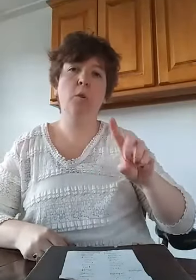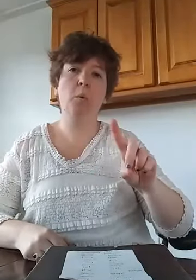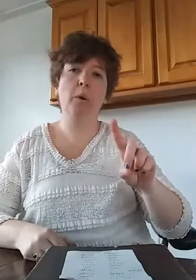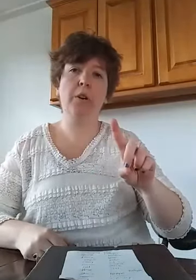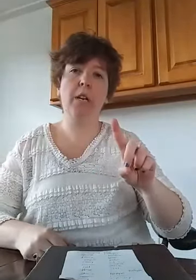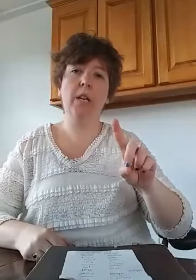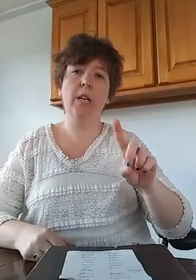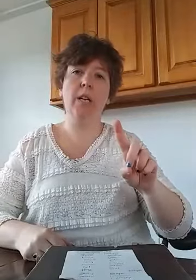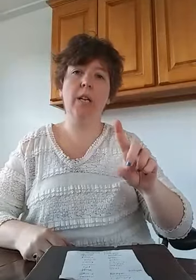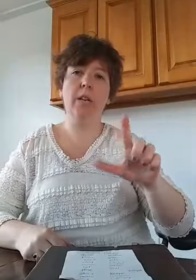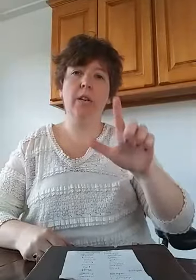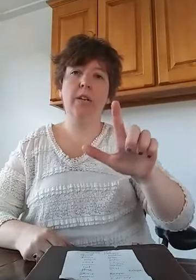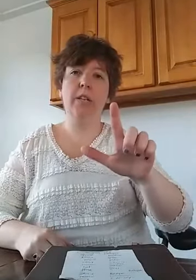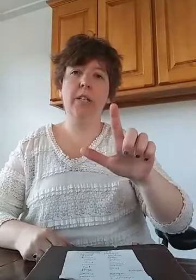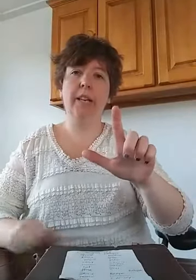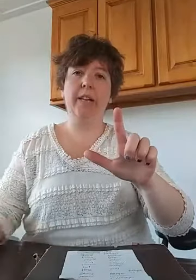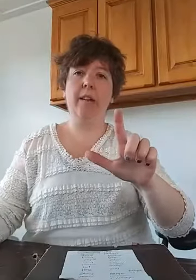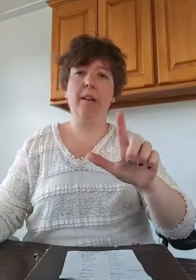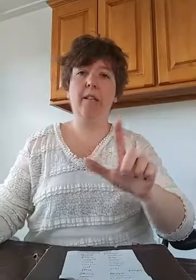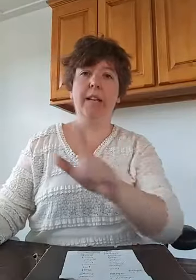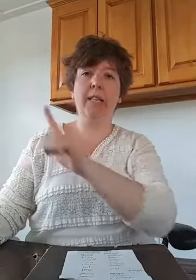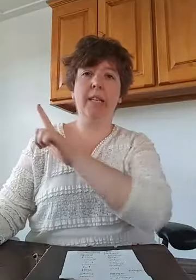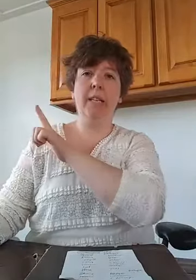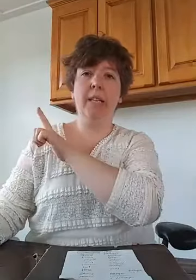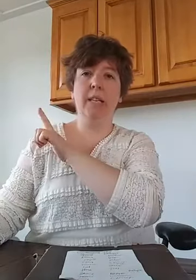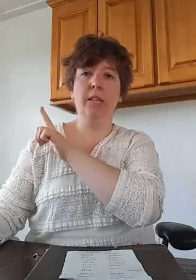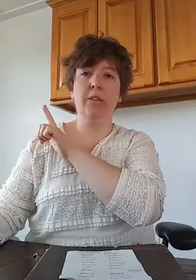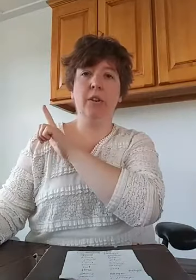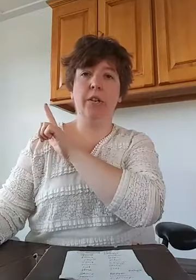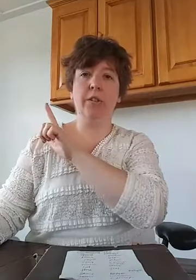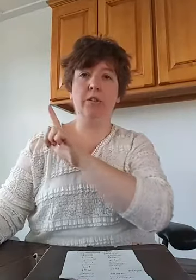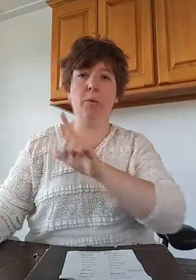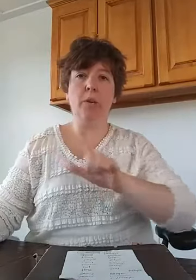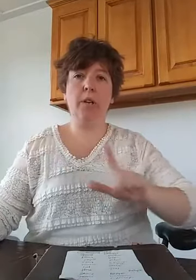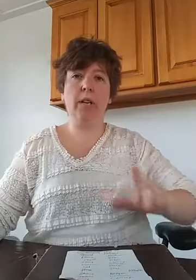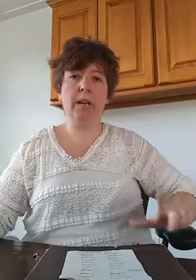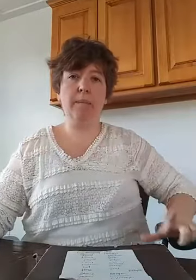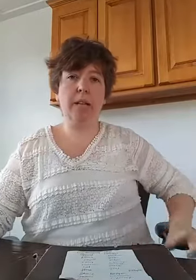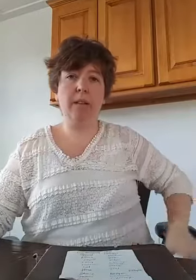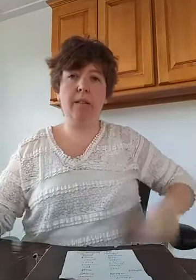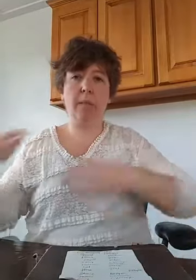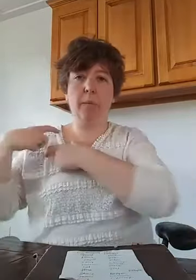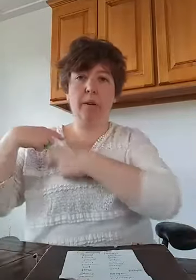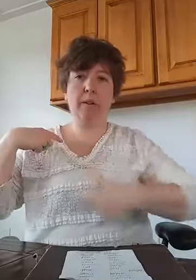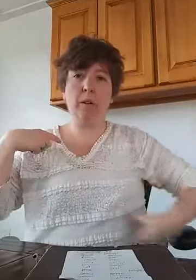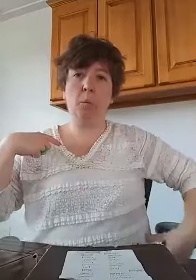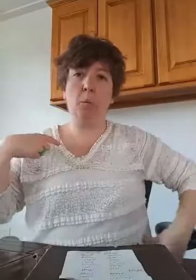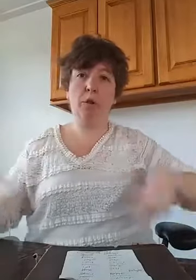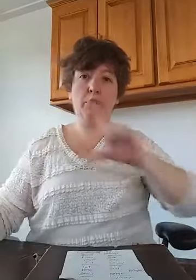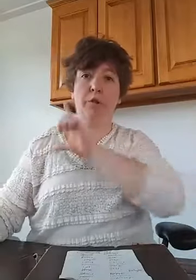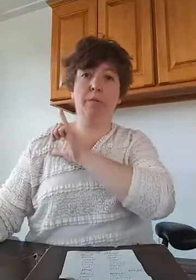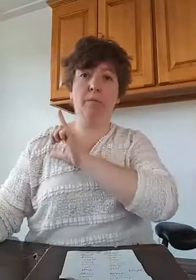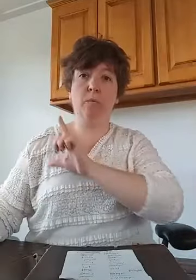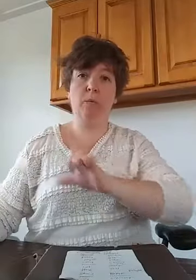Lord. You're going to take your L hand, start at your shoulder, and come down like you're wearing a royal